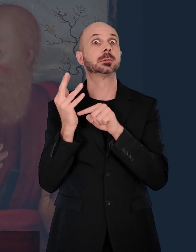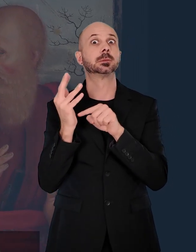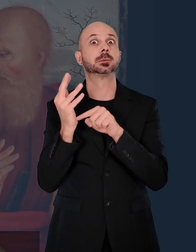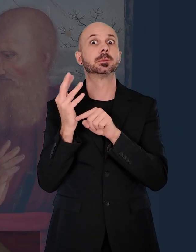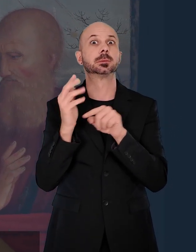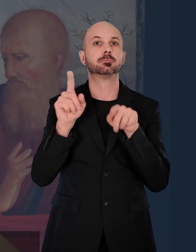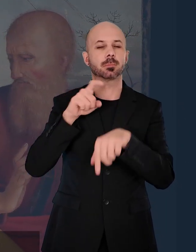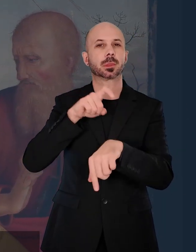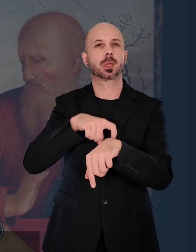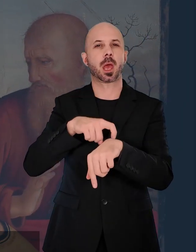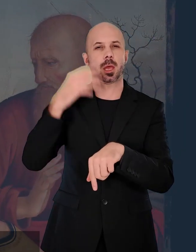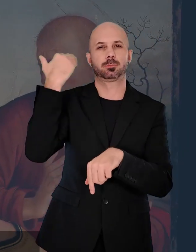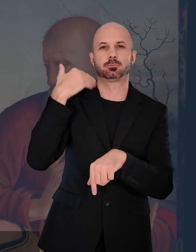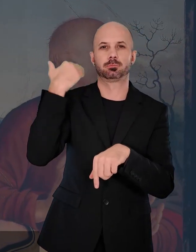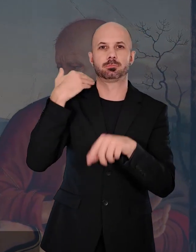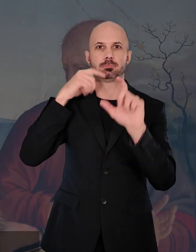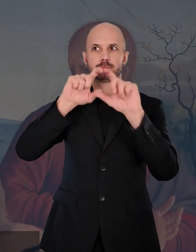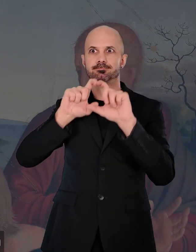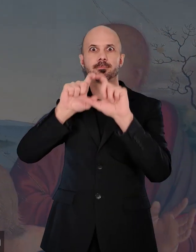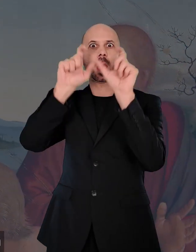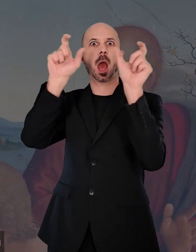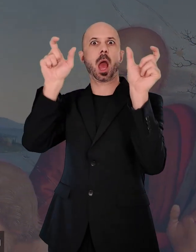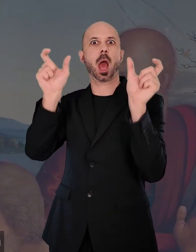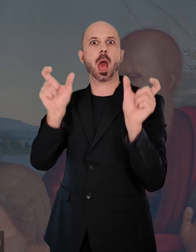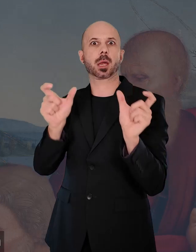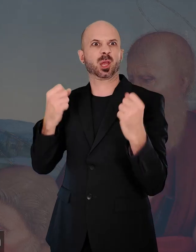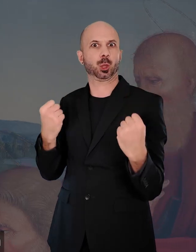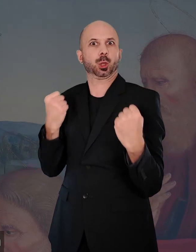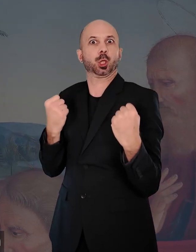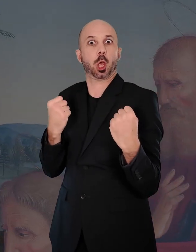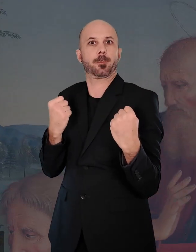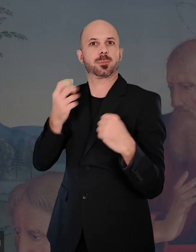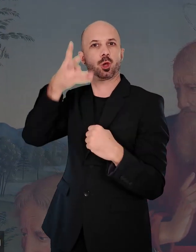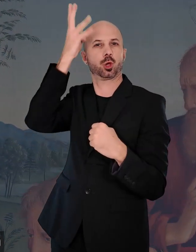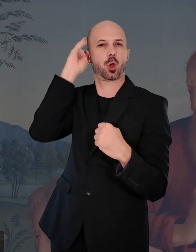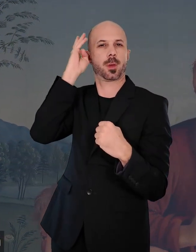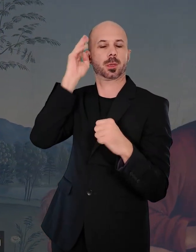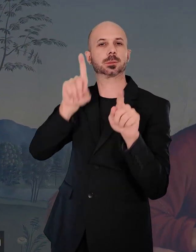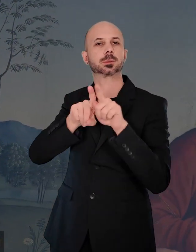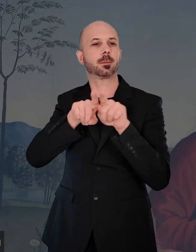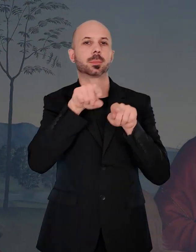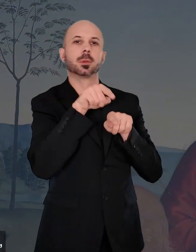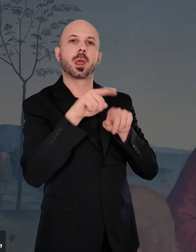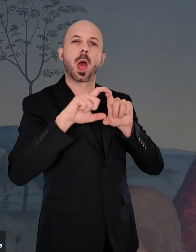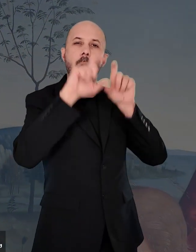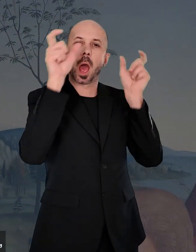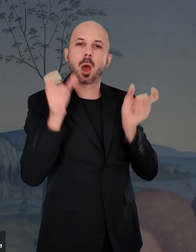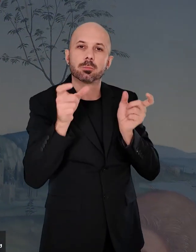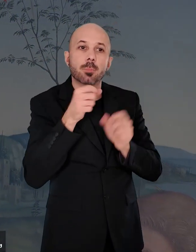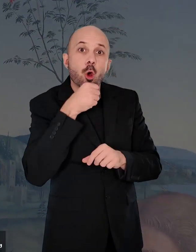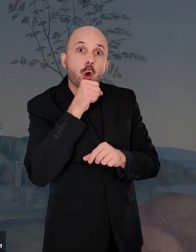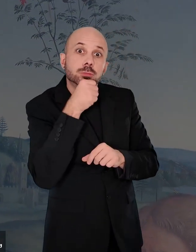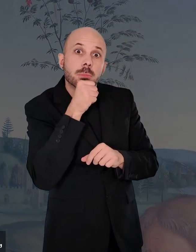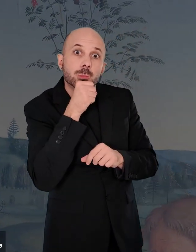looks withered stands in front of the Roman buildings, a triumphal arch that may be interpreted as the Arch